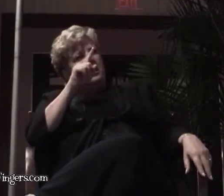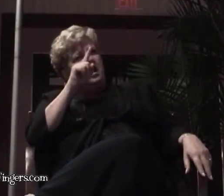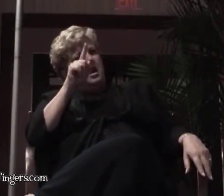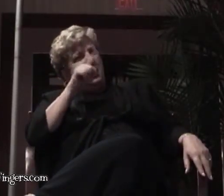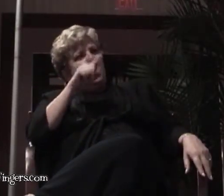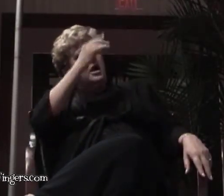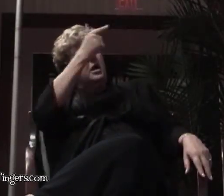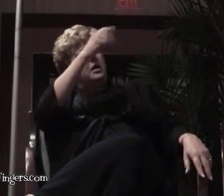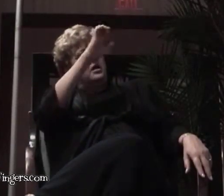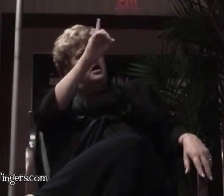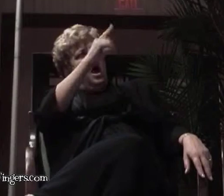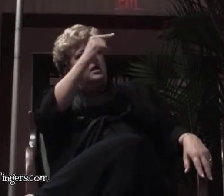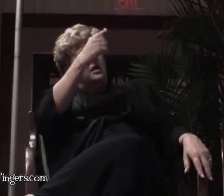deal.